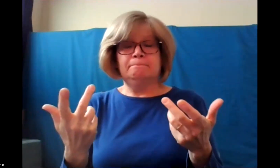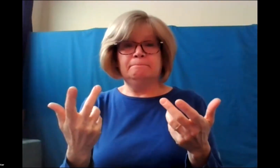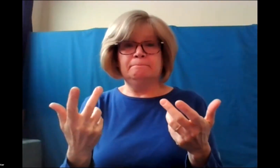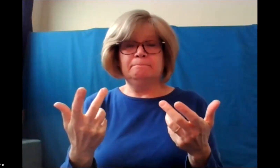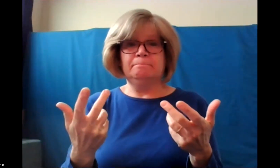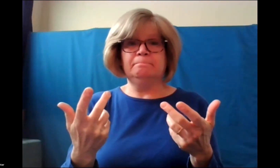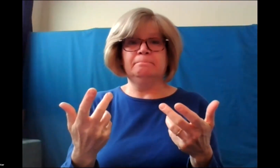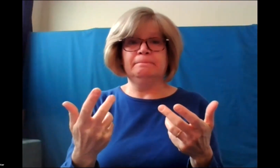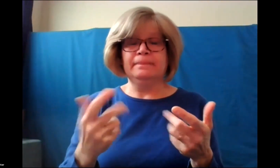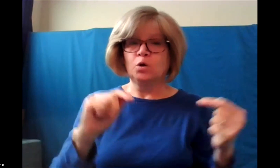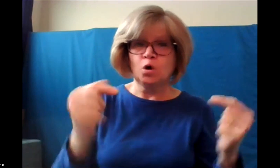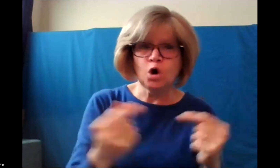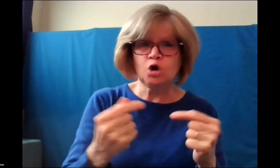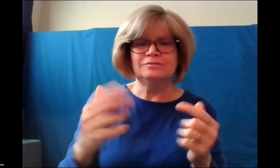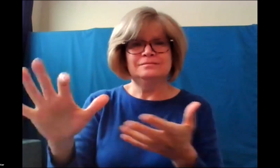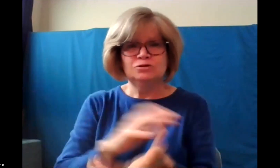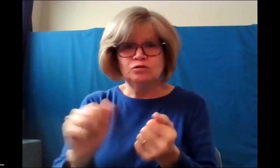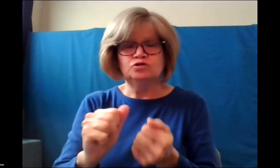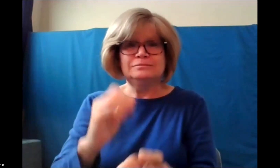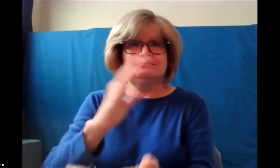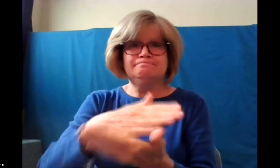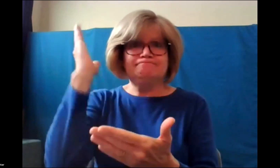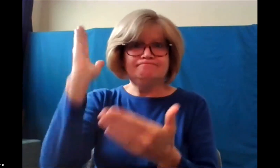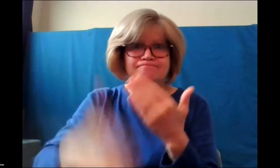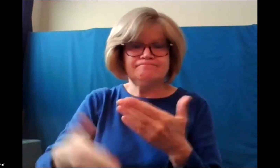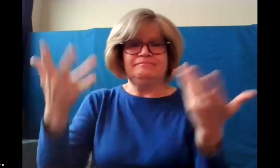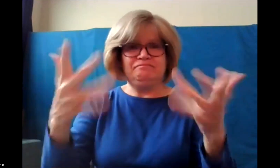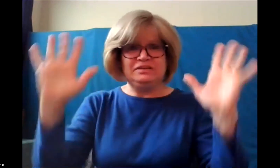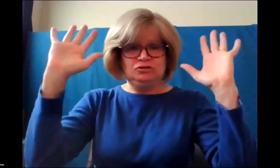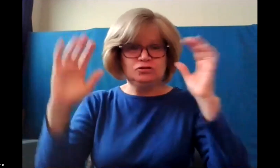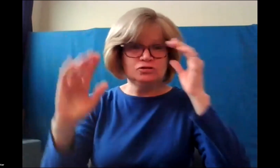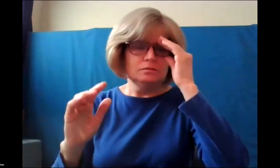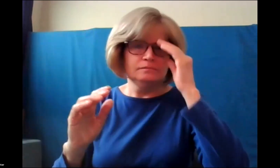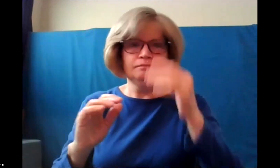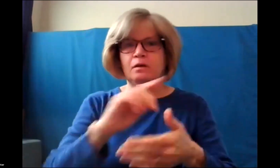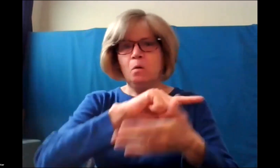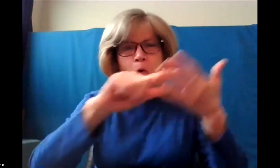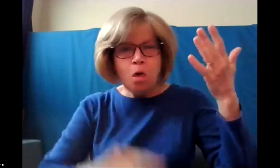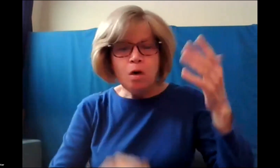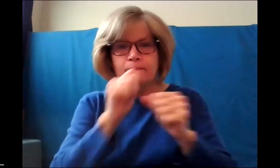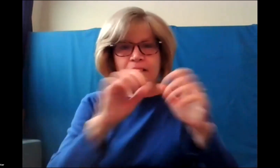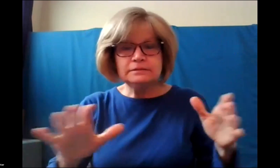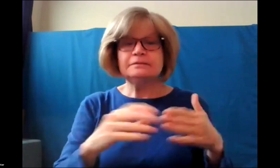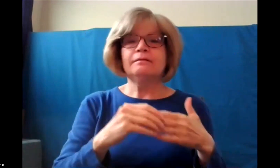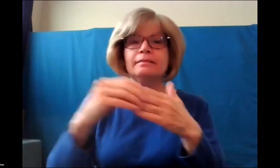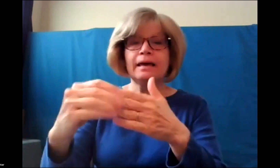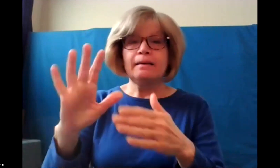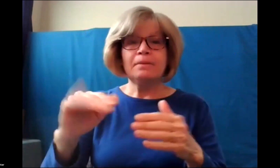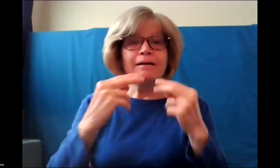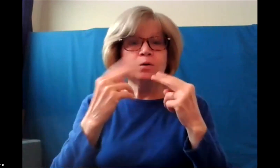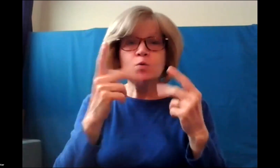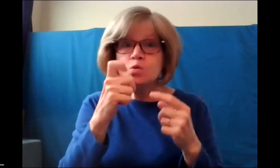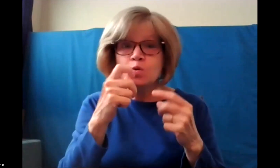an end to hurt and destruction, and all of these blessings being led by an innocent